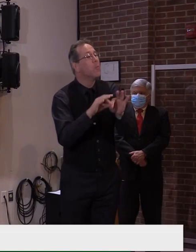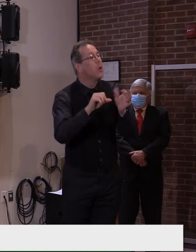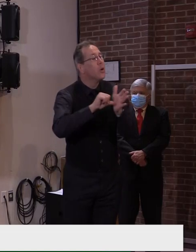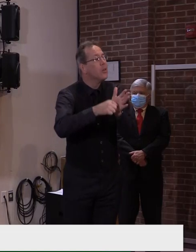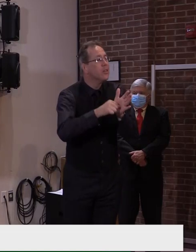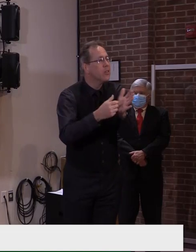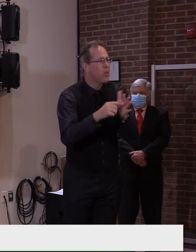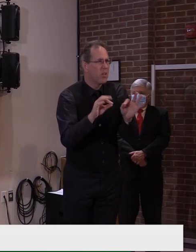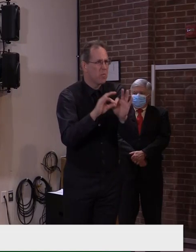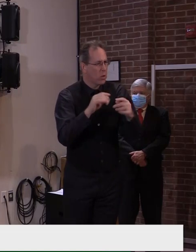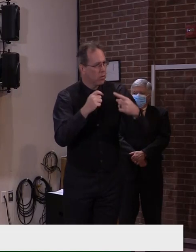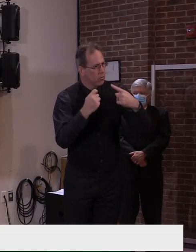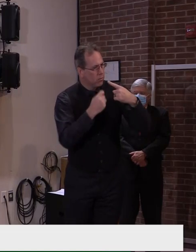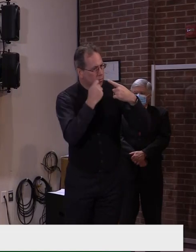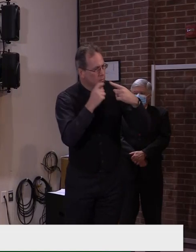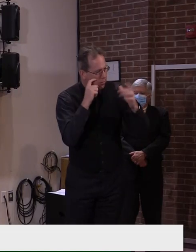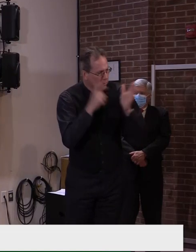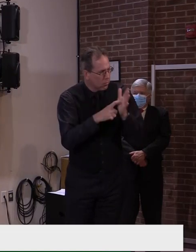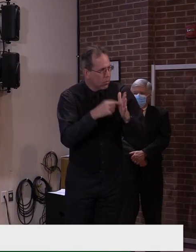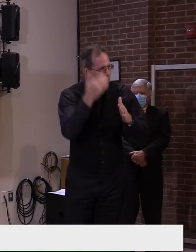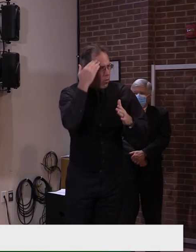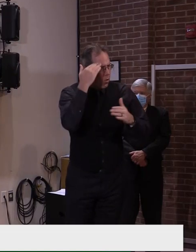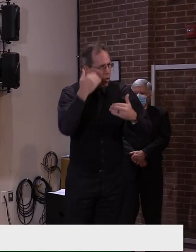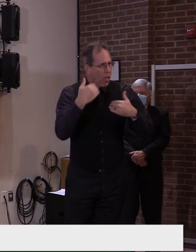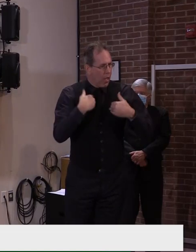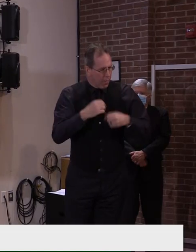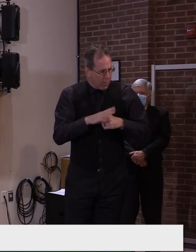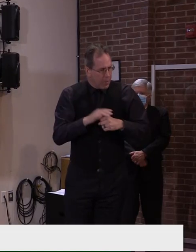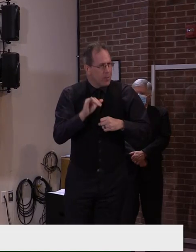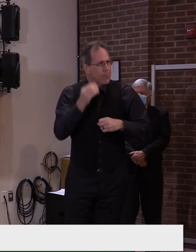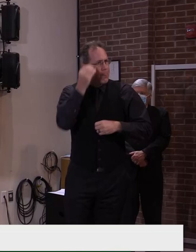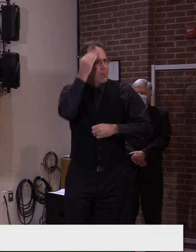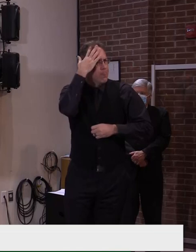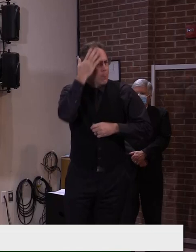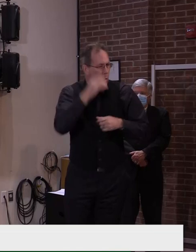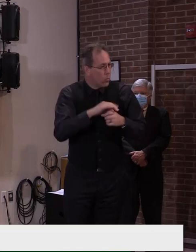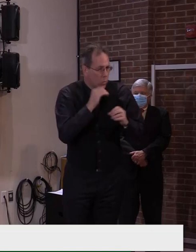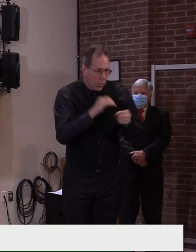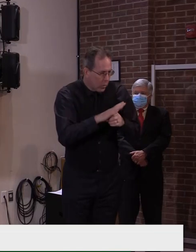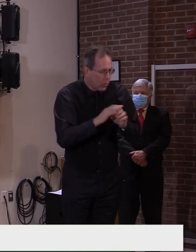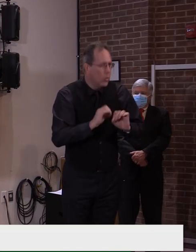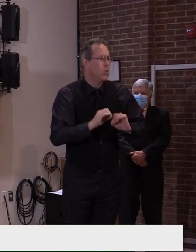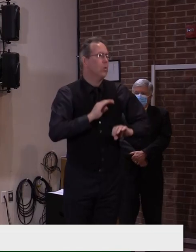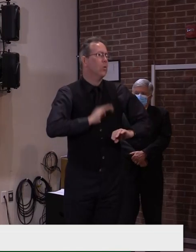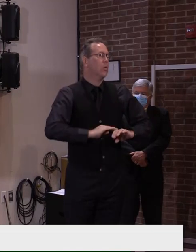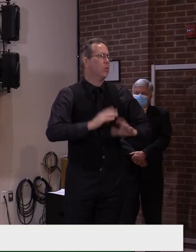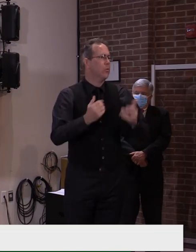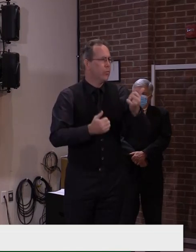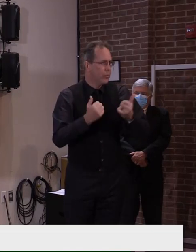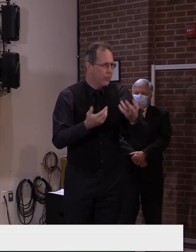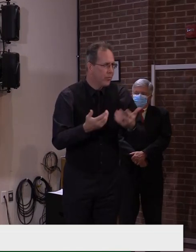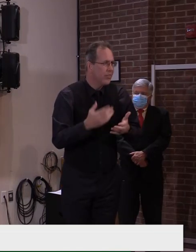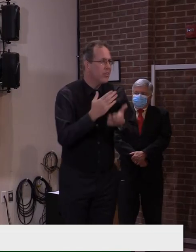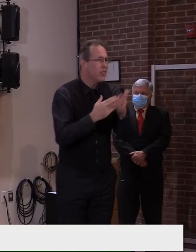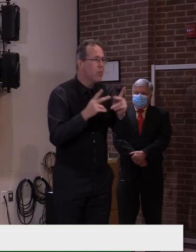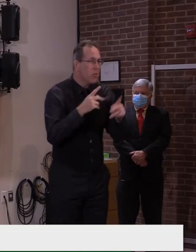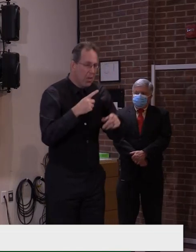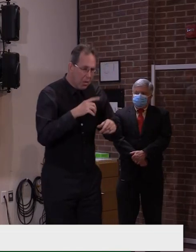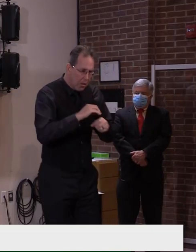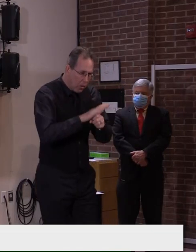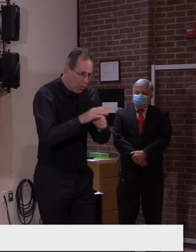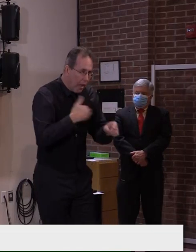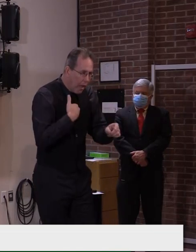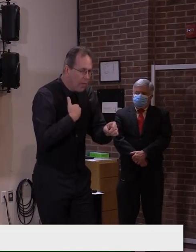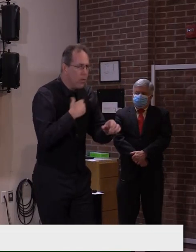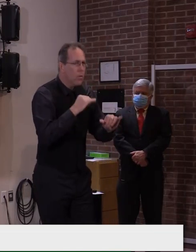from many people that even though they regretted it, it was beneficial because they learned before their Christmas gathering